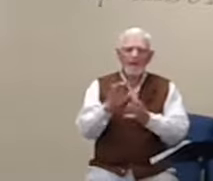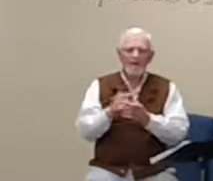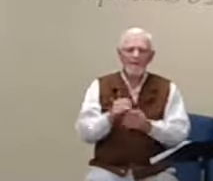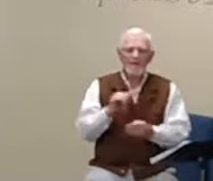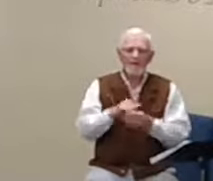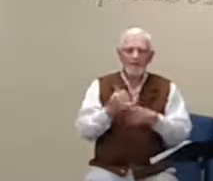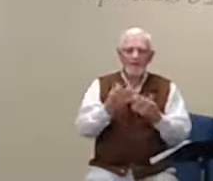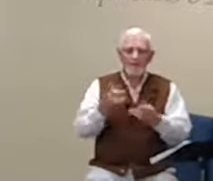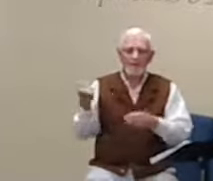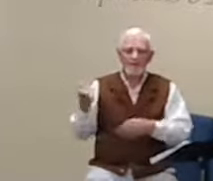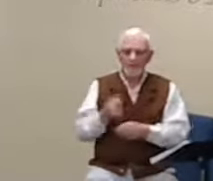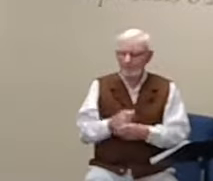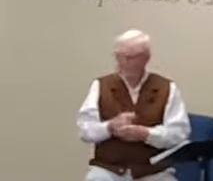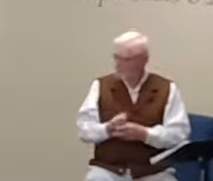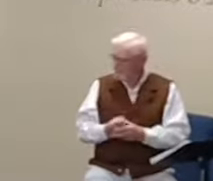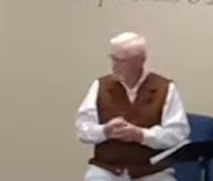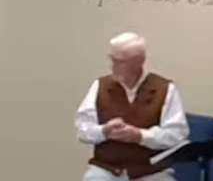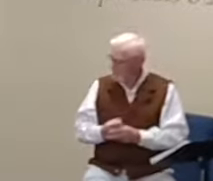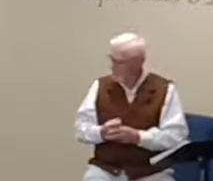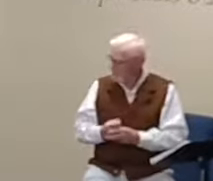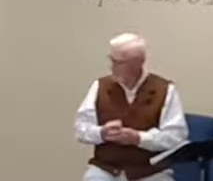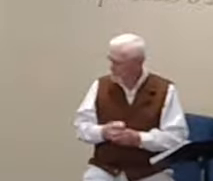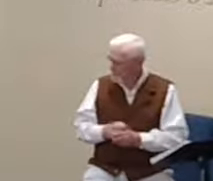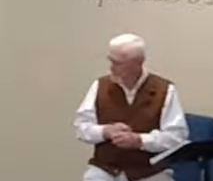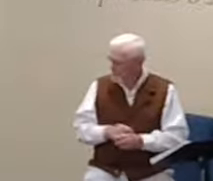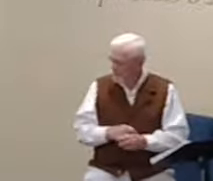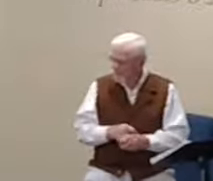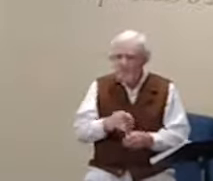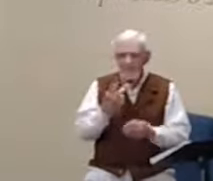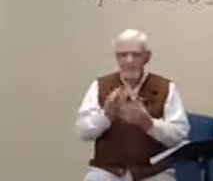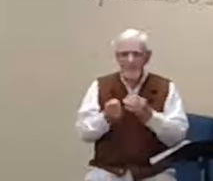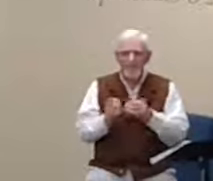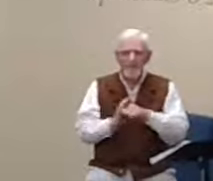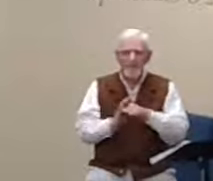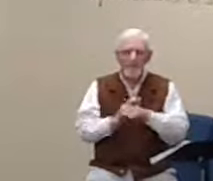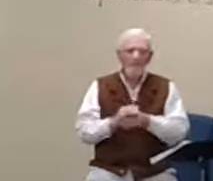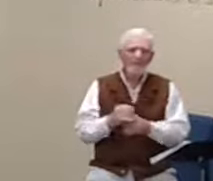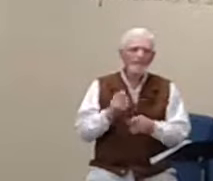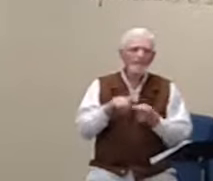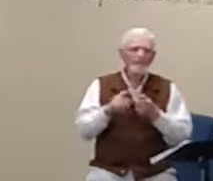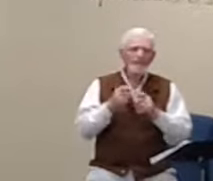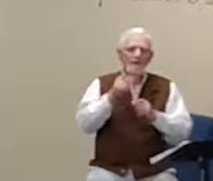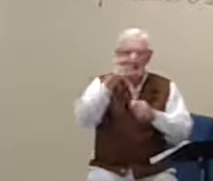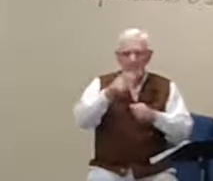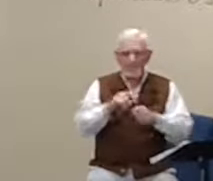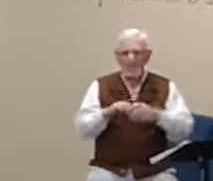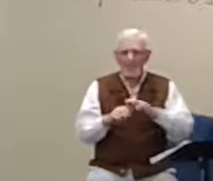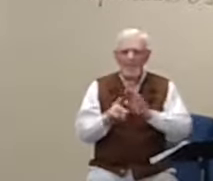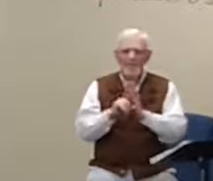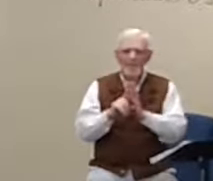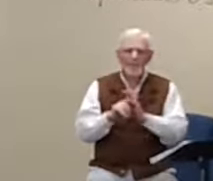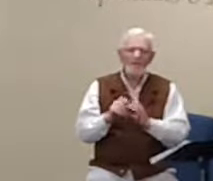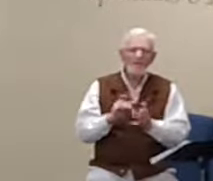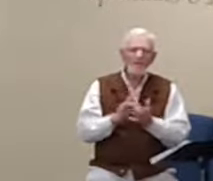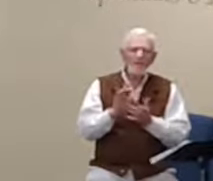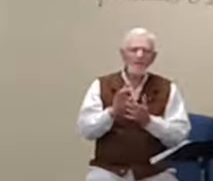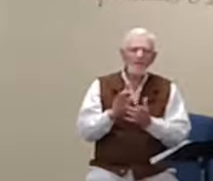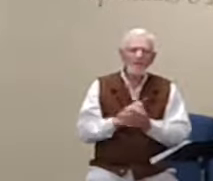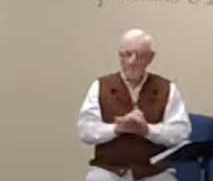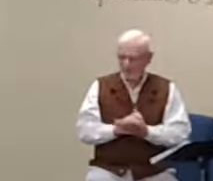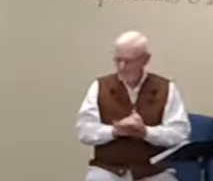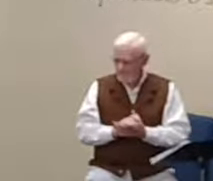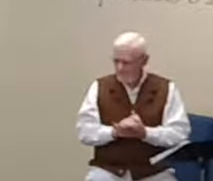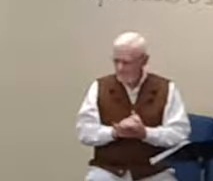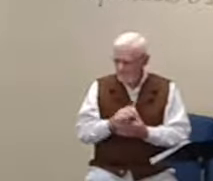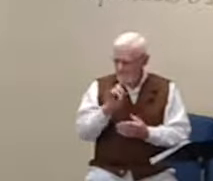gave me the truth. And I can take both sides and be their friend and be their brother in Christ them, and they can deal